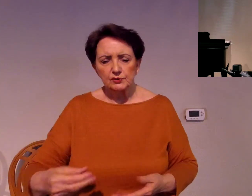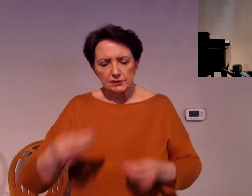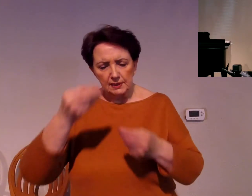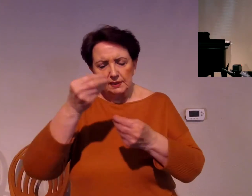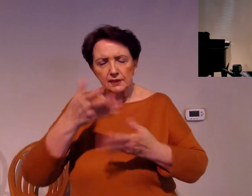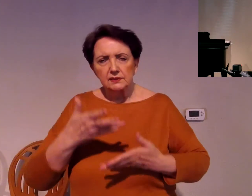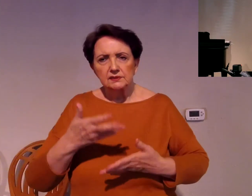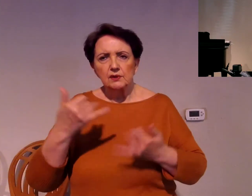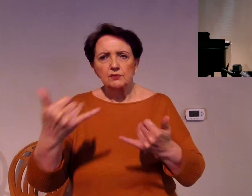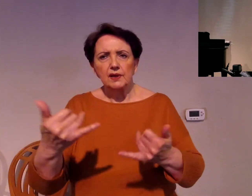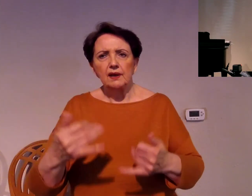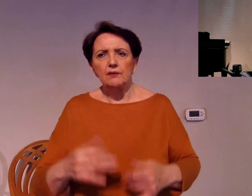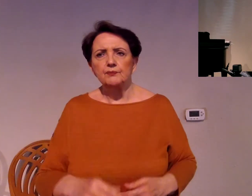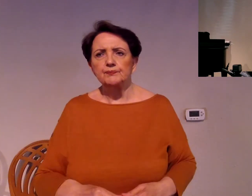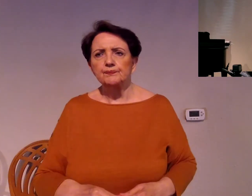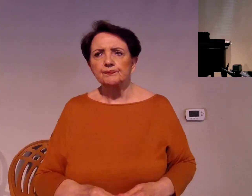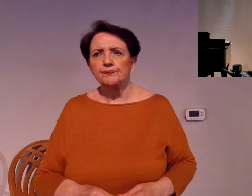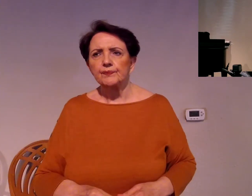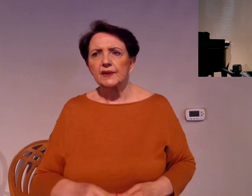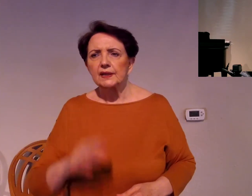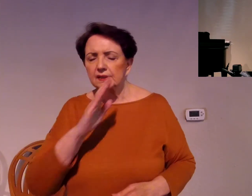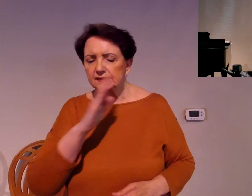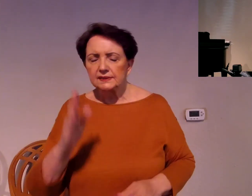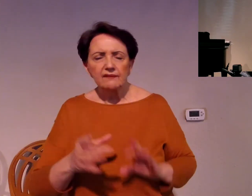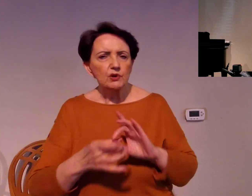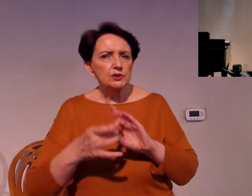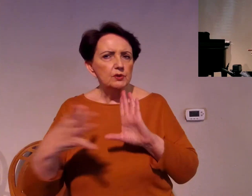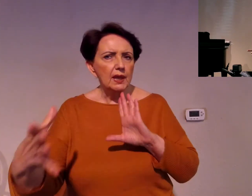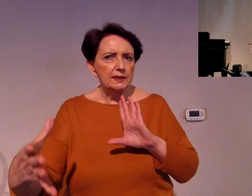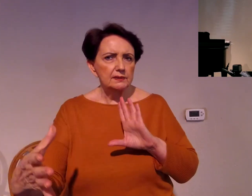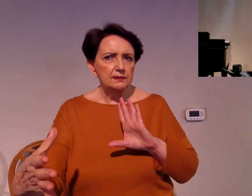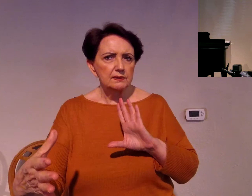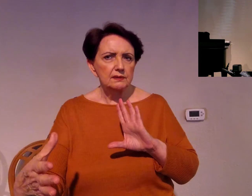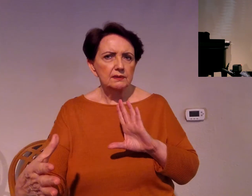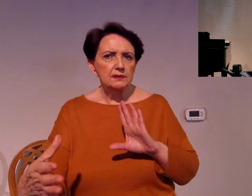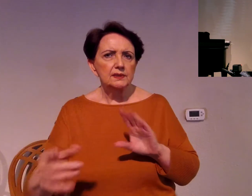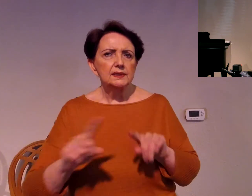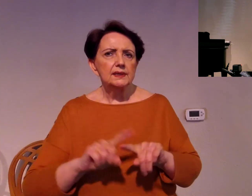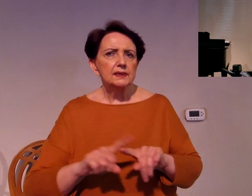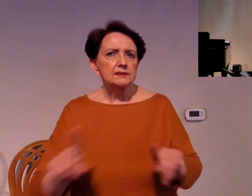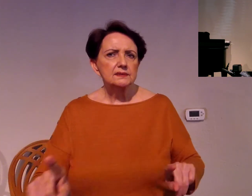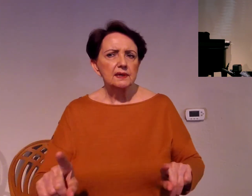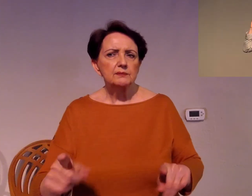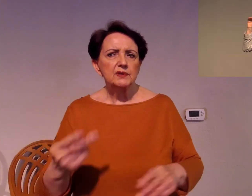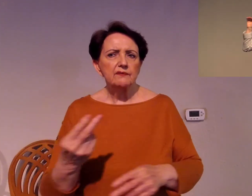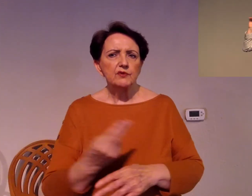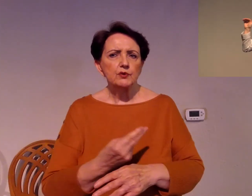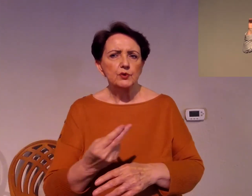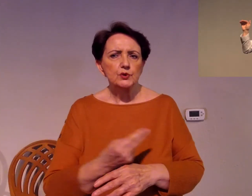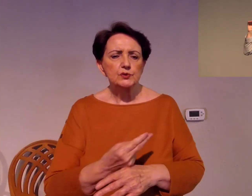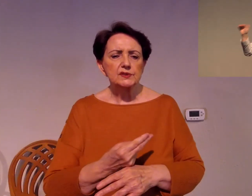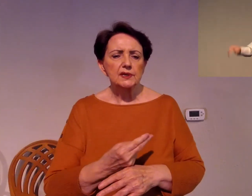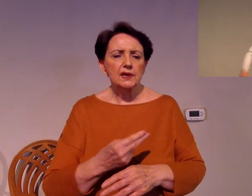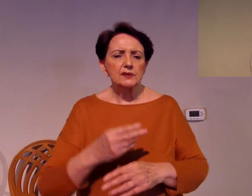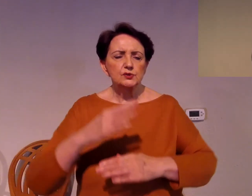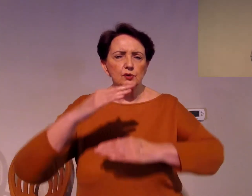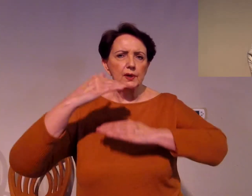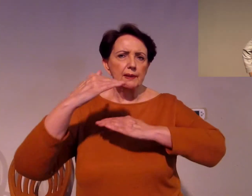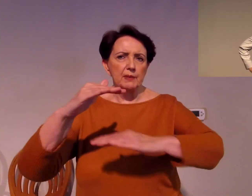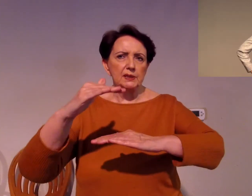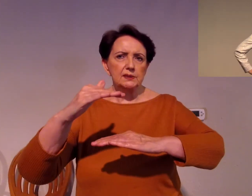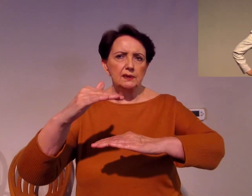now, it's never too late unless you're gonna use that as your upper limit